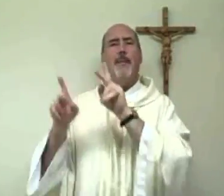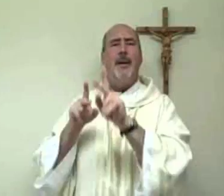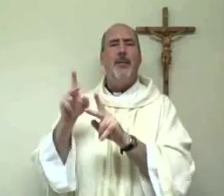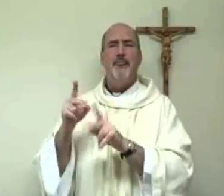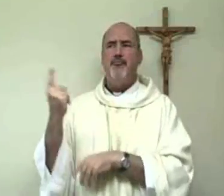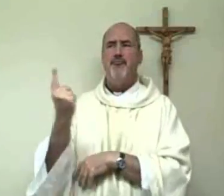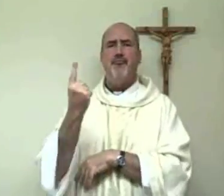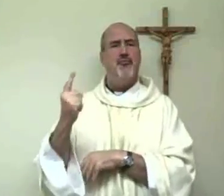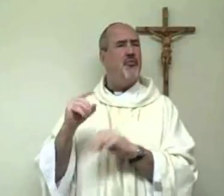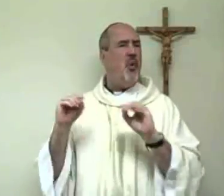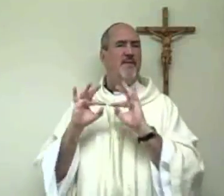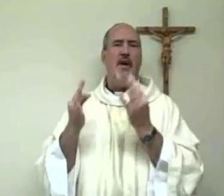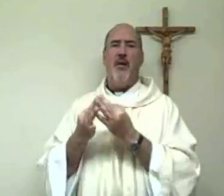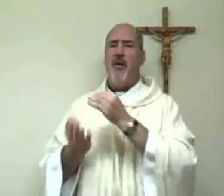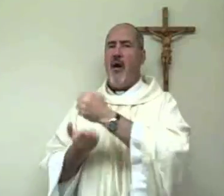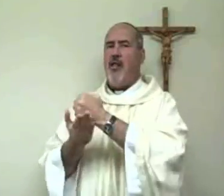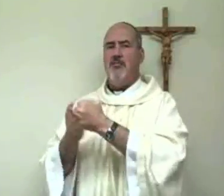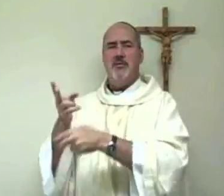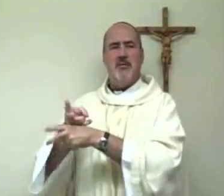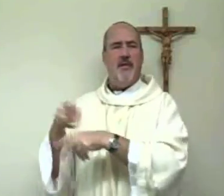challenges. Pray for the elderly who